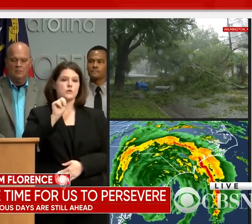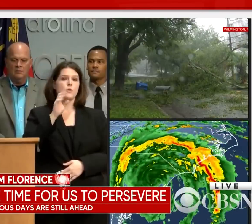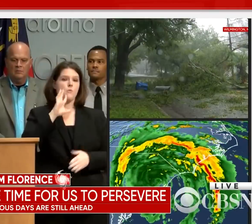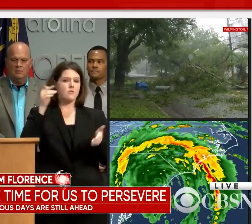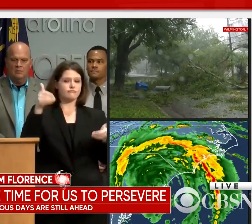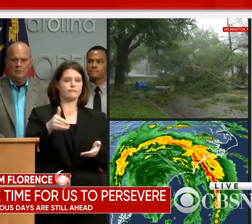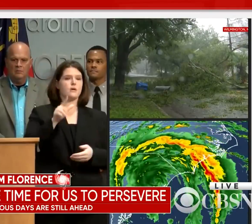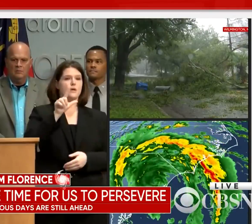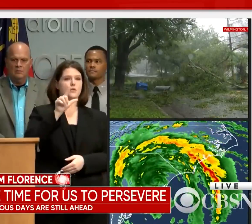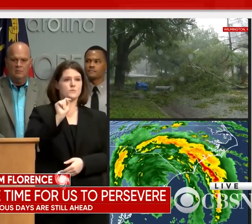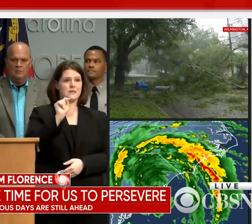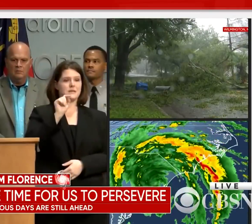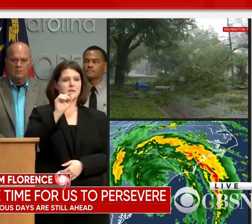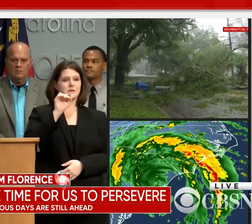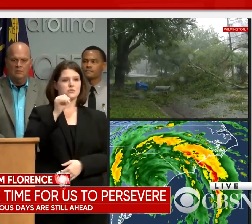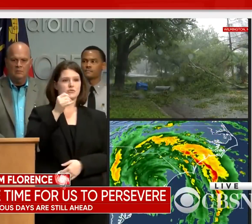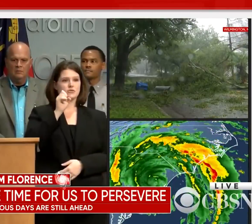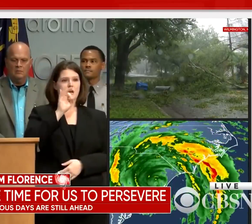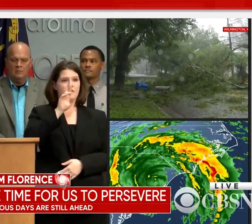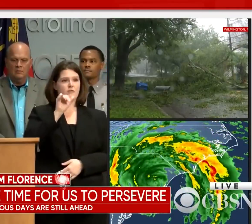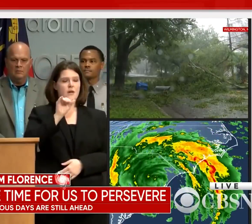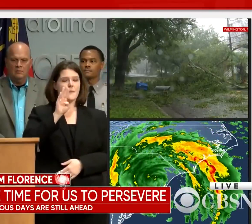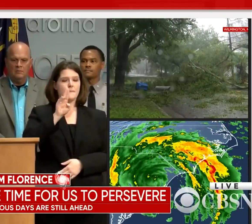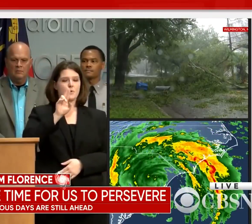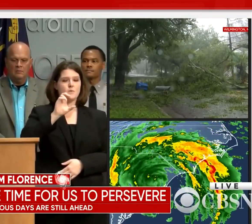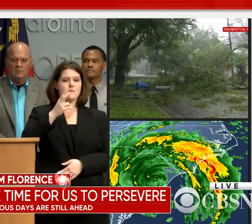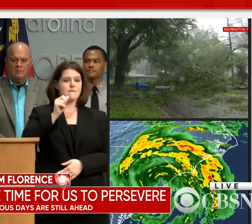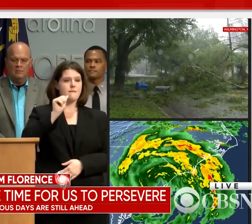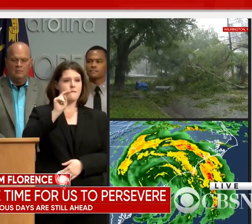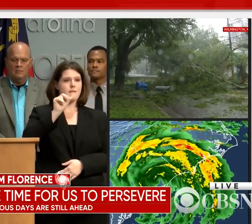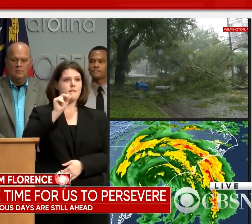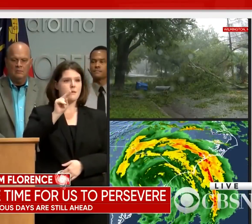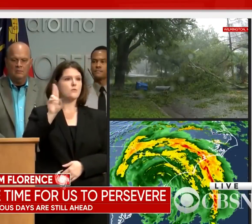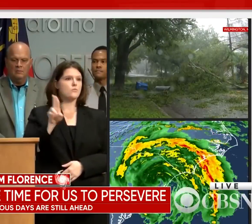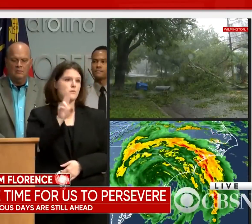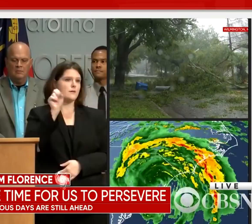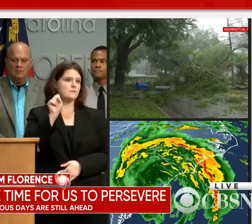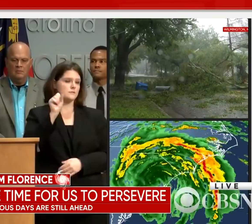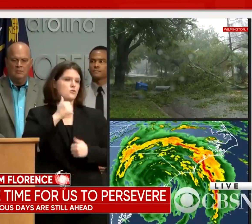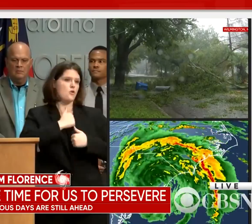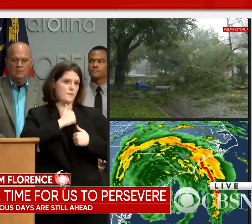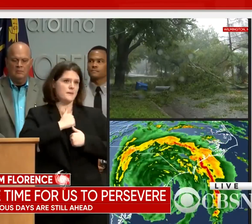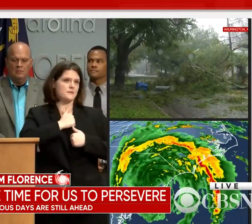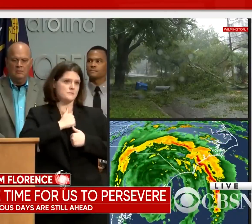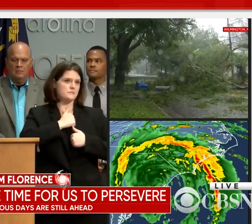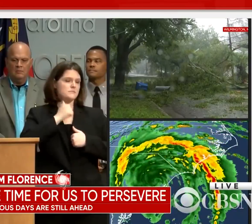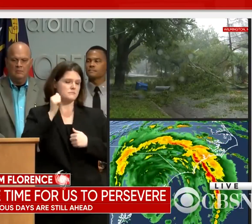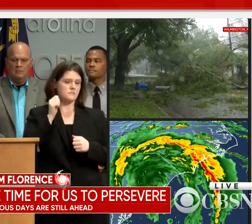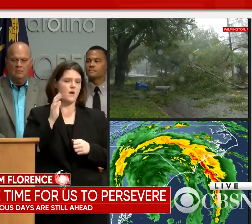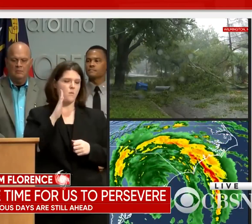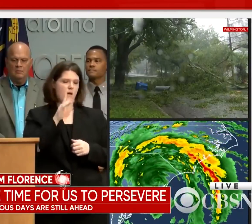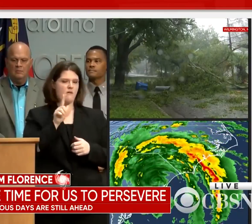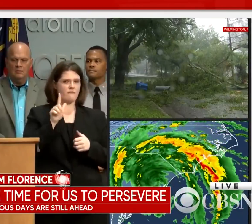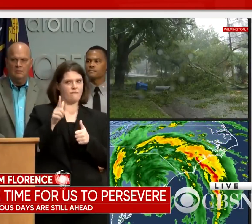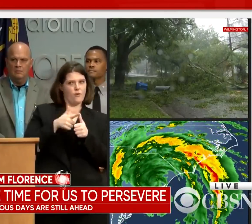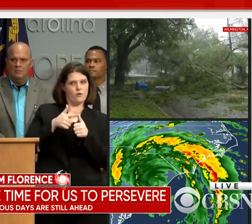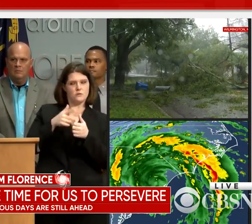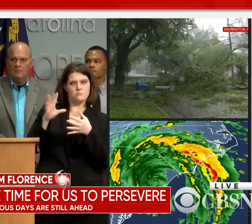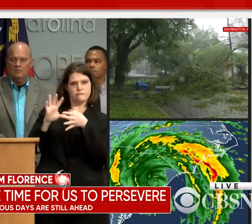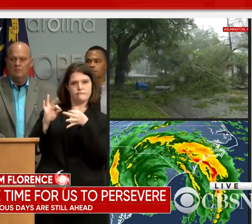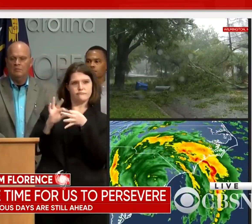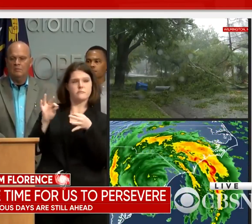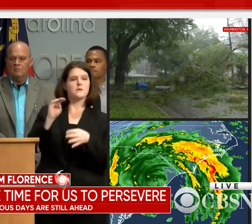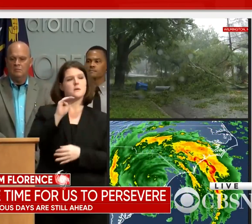General Jeffrey Buchanan of the United States Army, who is also with us. Now I'm going to turn it over to